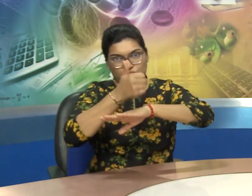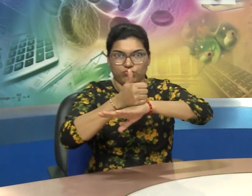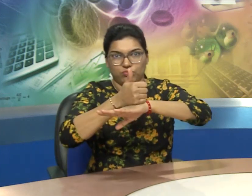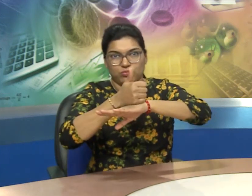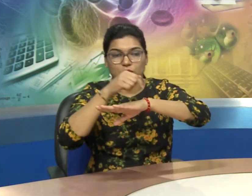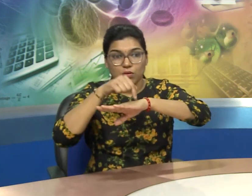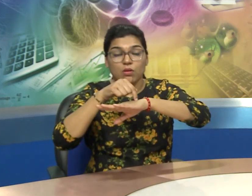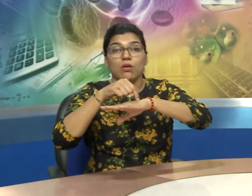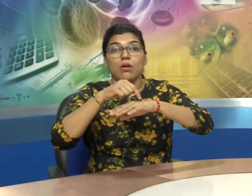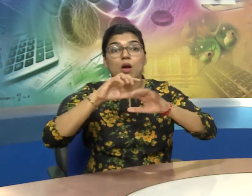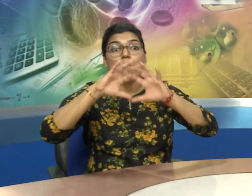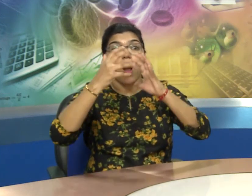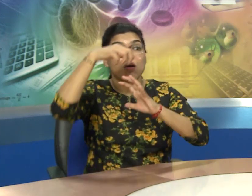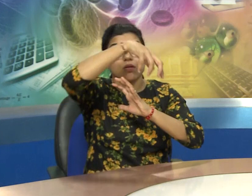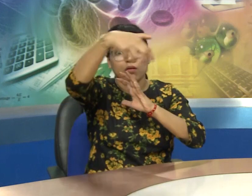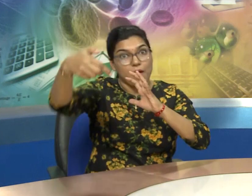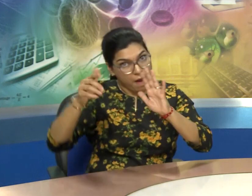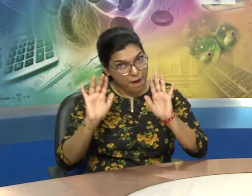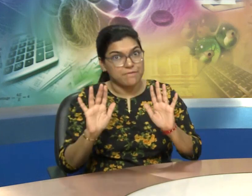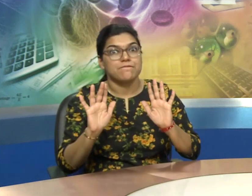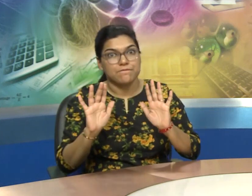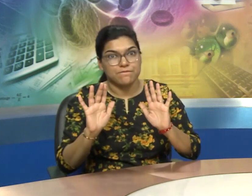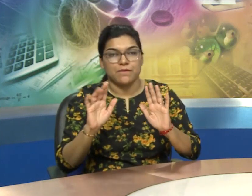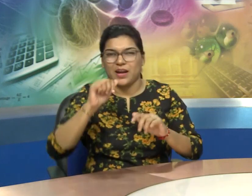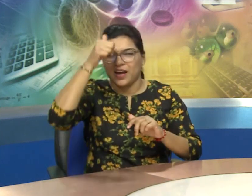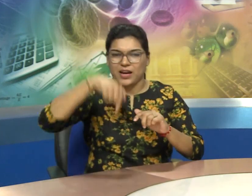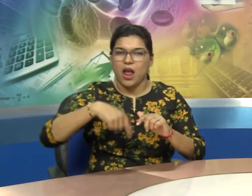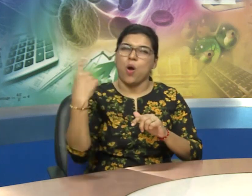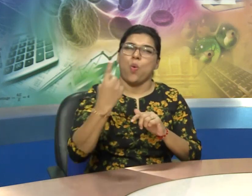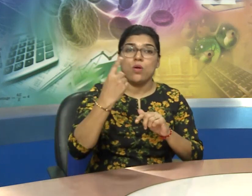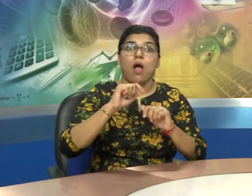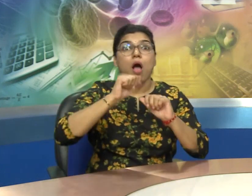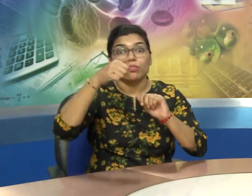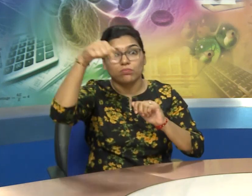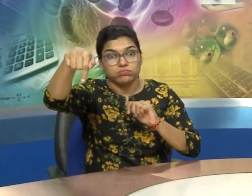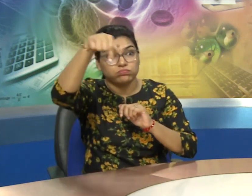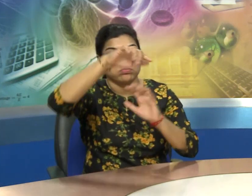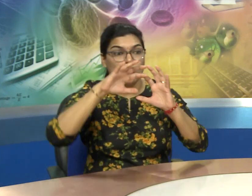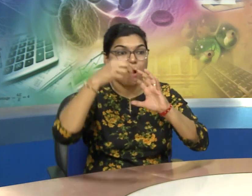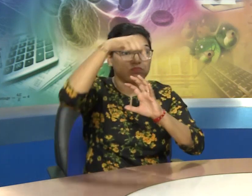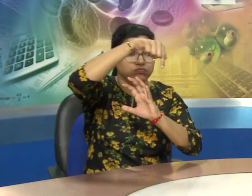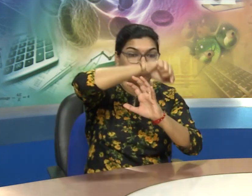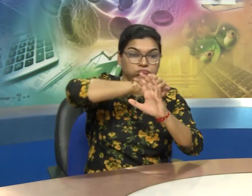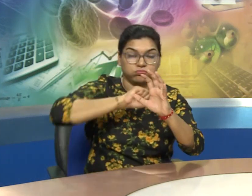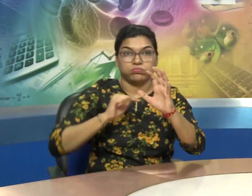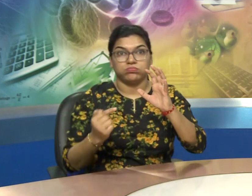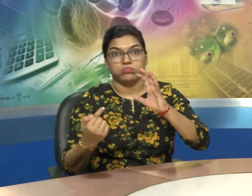In most countries, there is a national library maintained by national